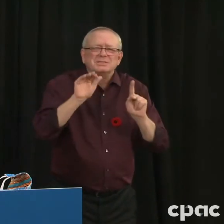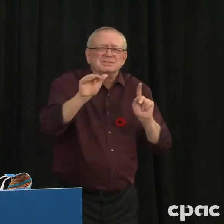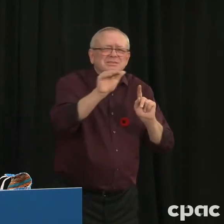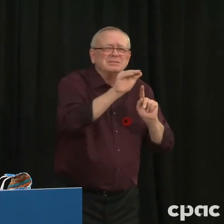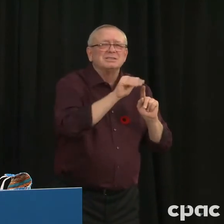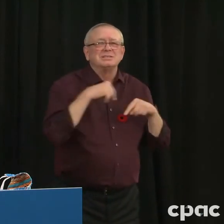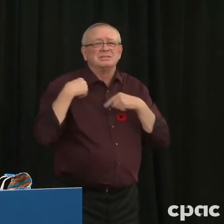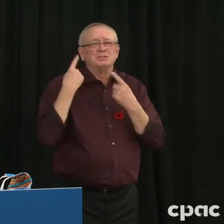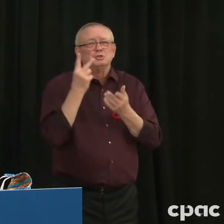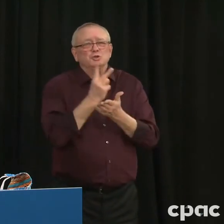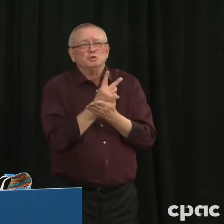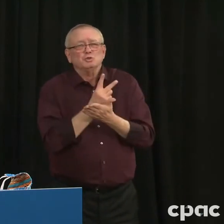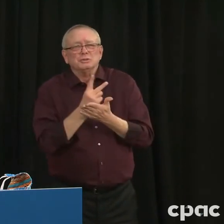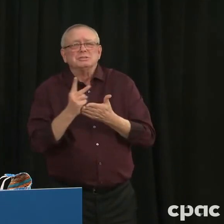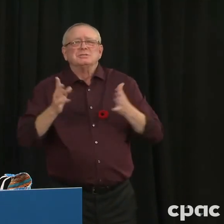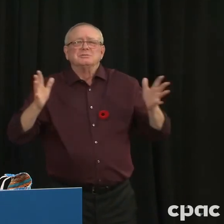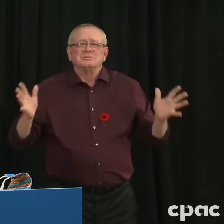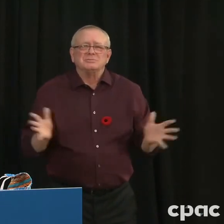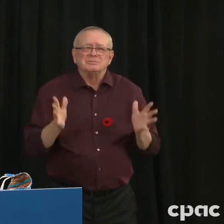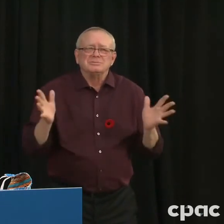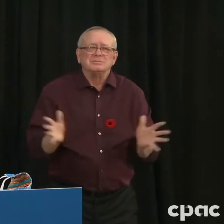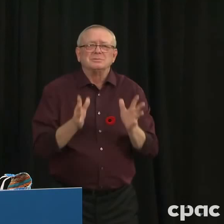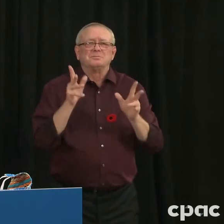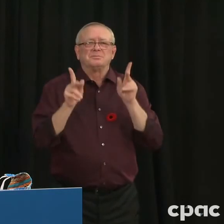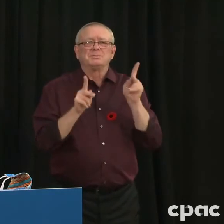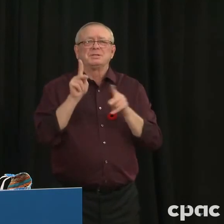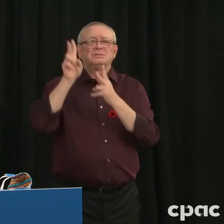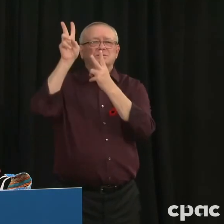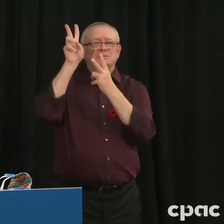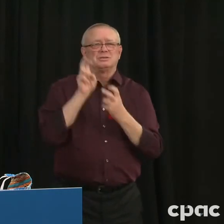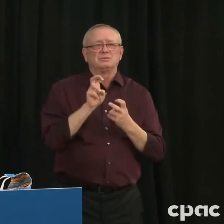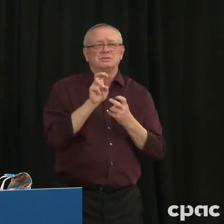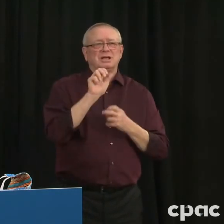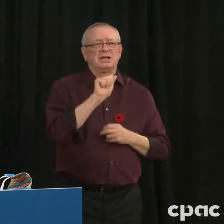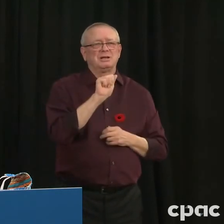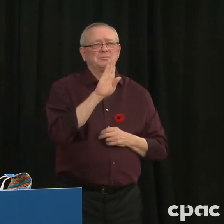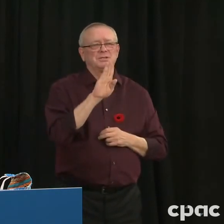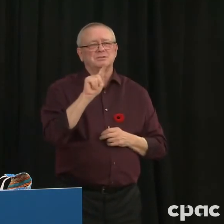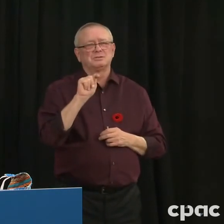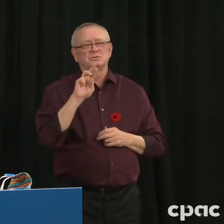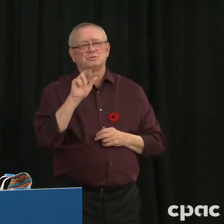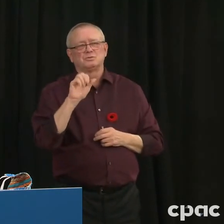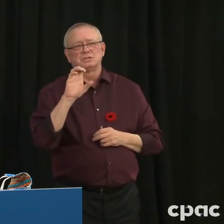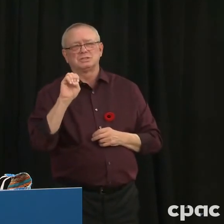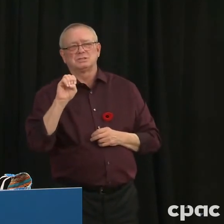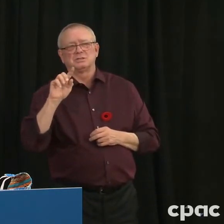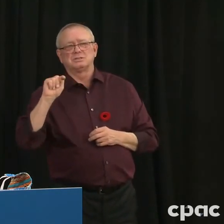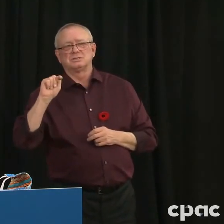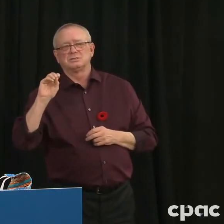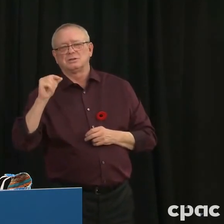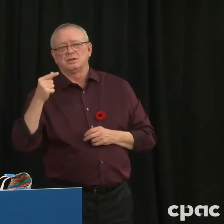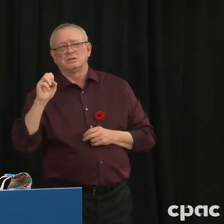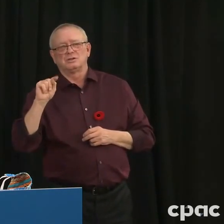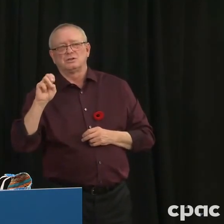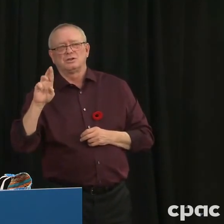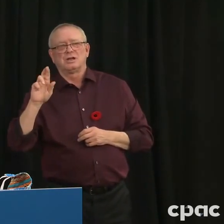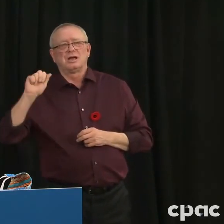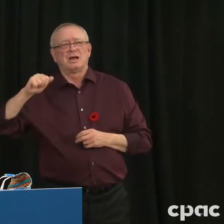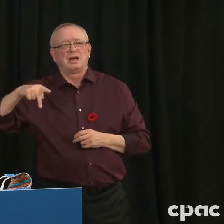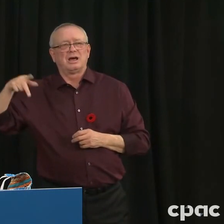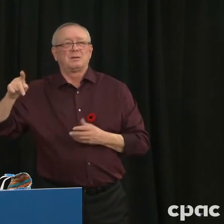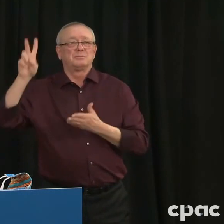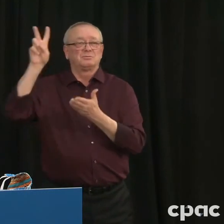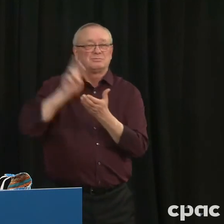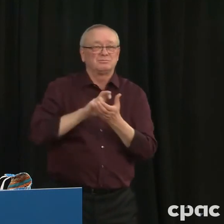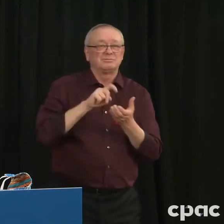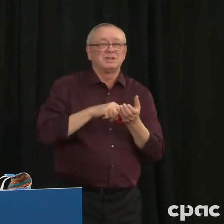us to make sure that those who may have been in contact with someone who was infectious can get that notification, even if it is outside of